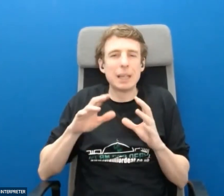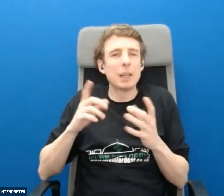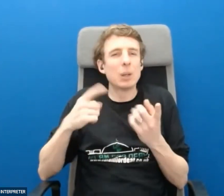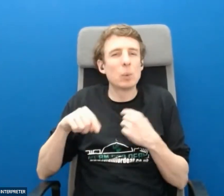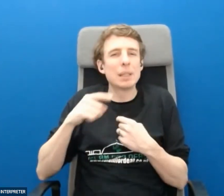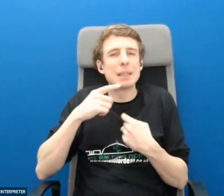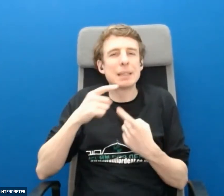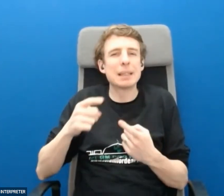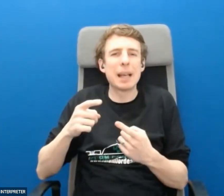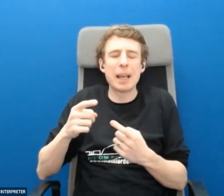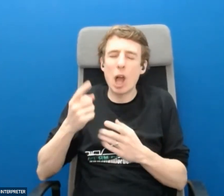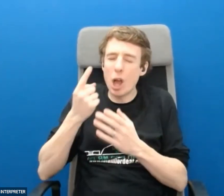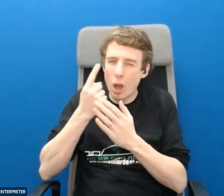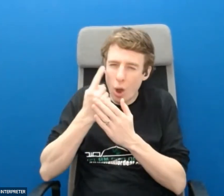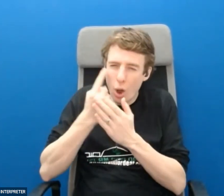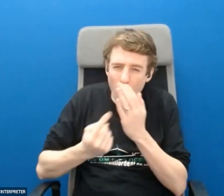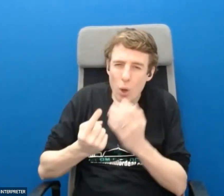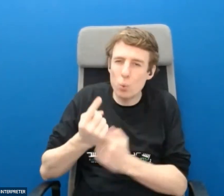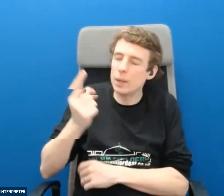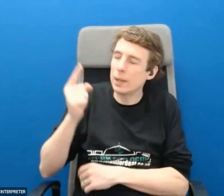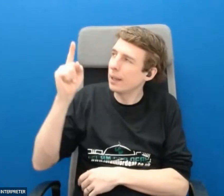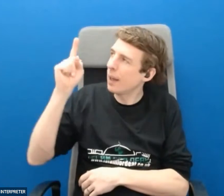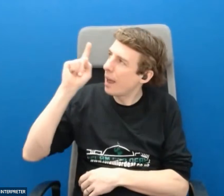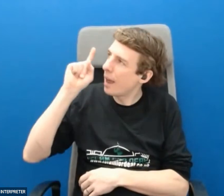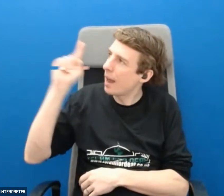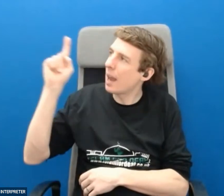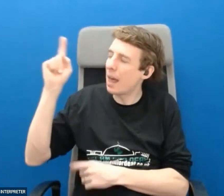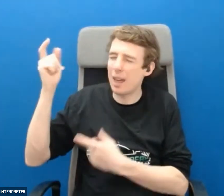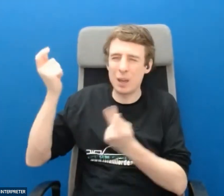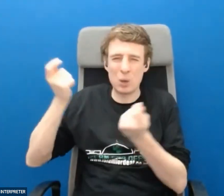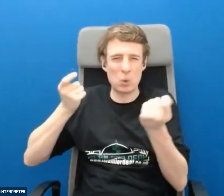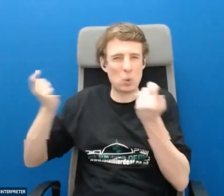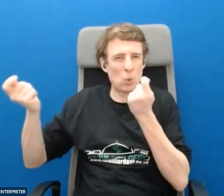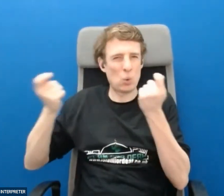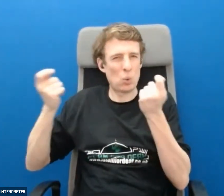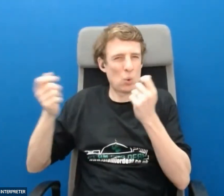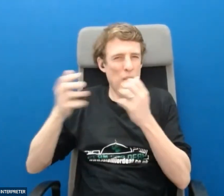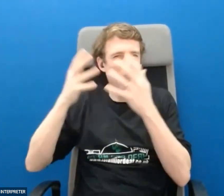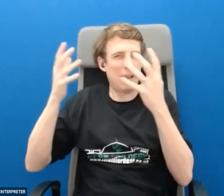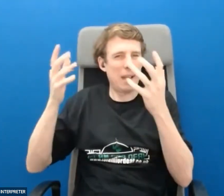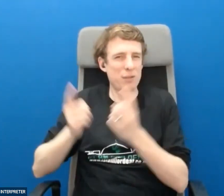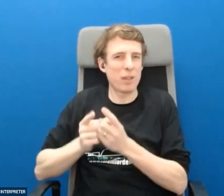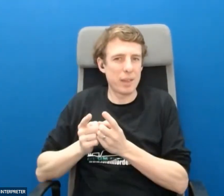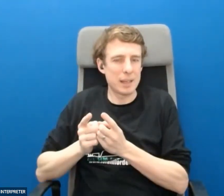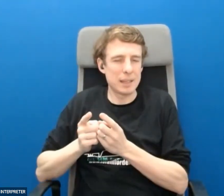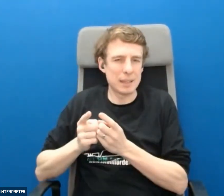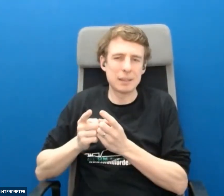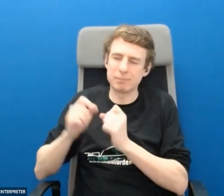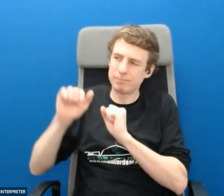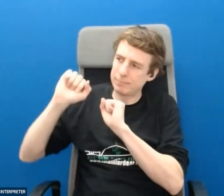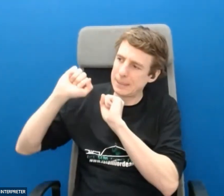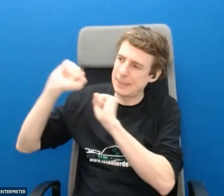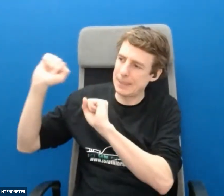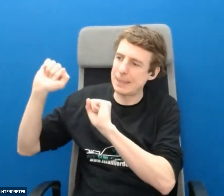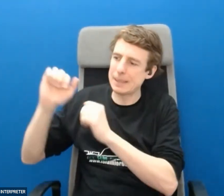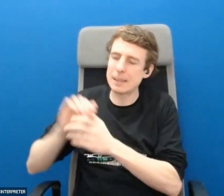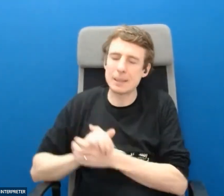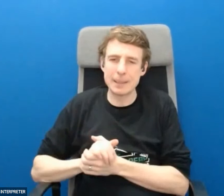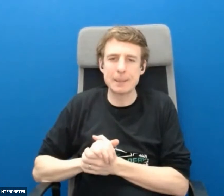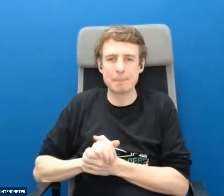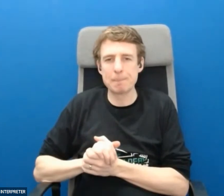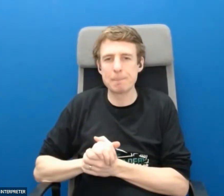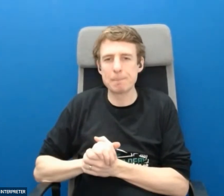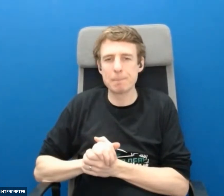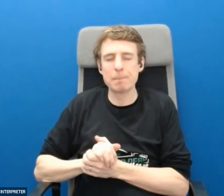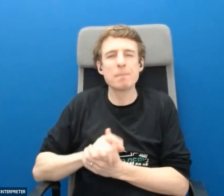the dominion of the heavens and the earth, and He is the same owner, whereas we see that